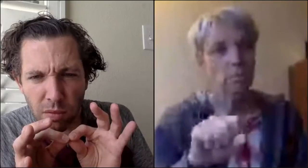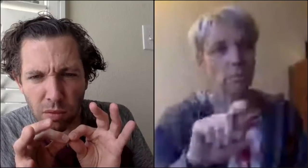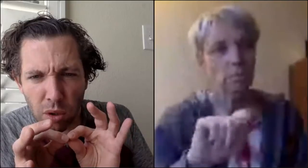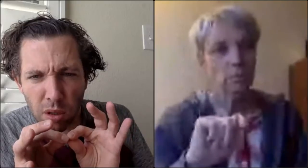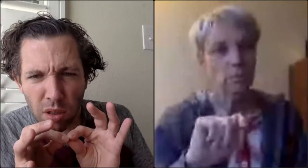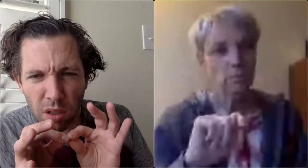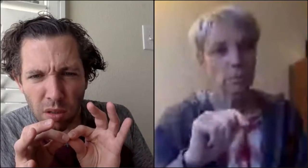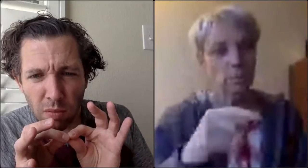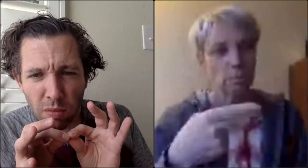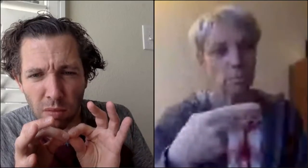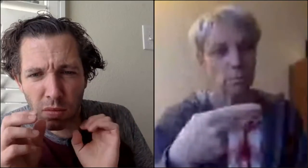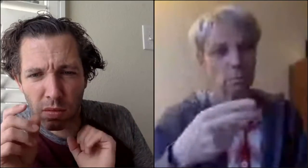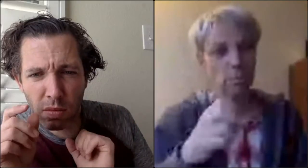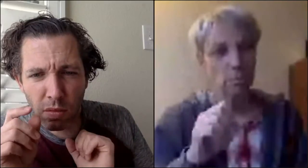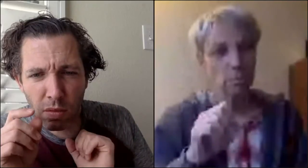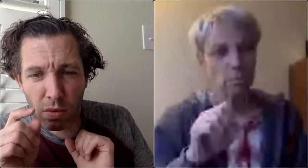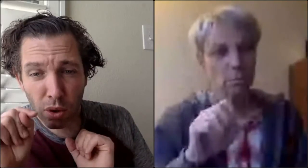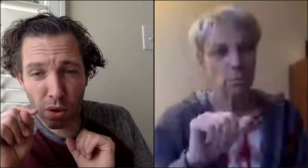I am going to bring back